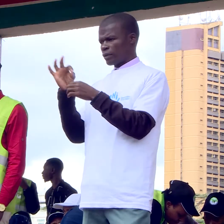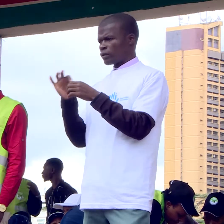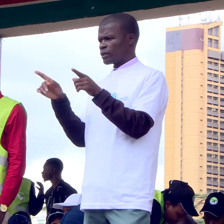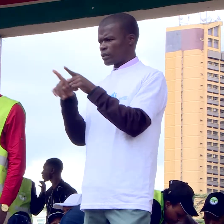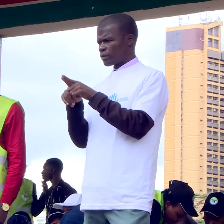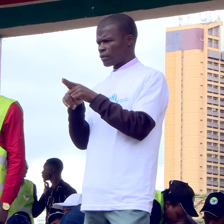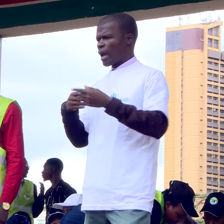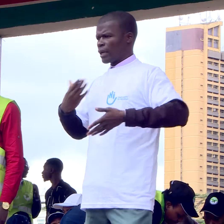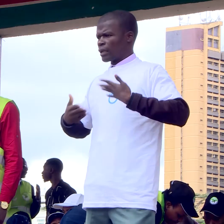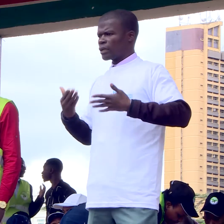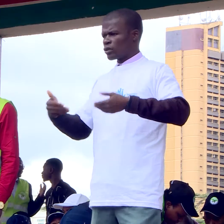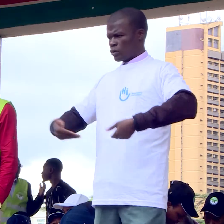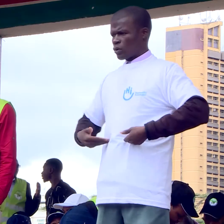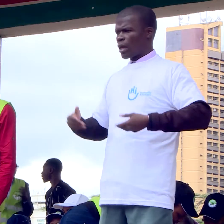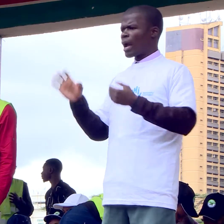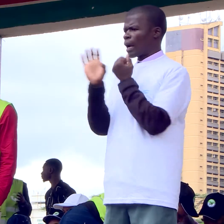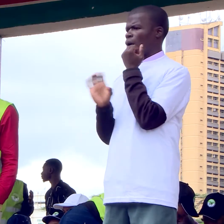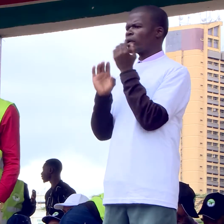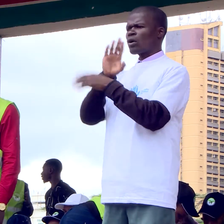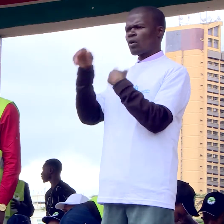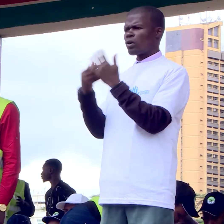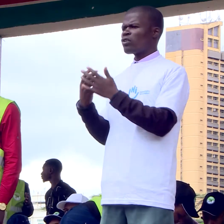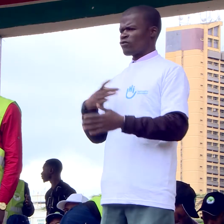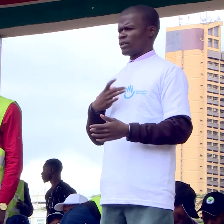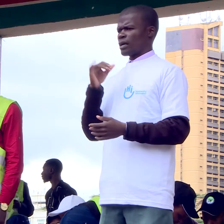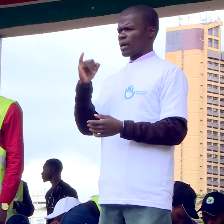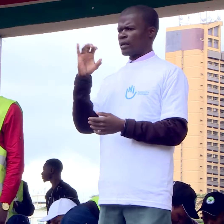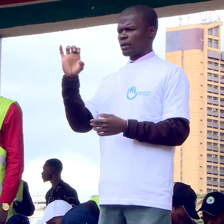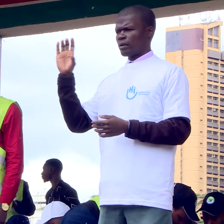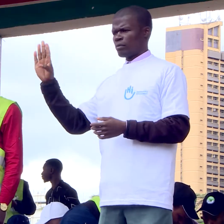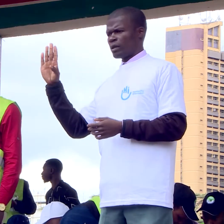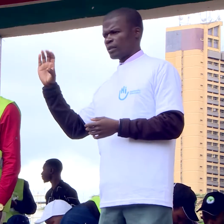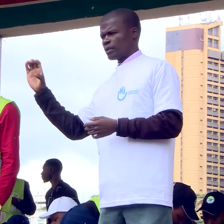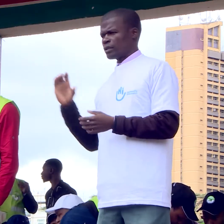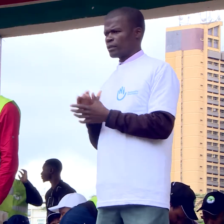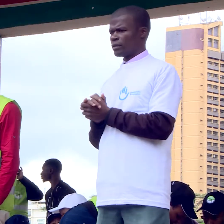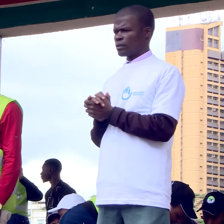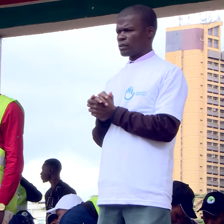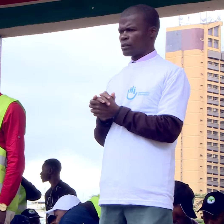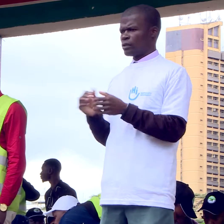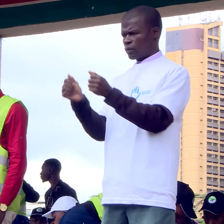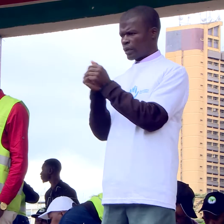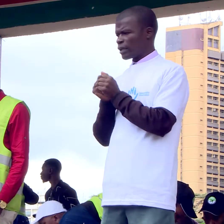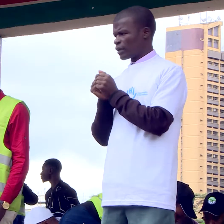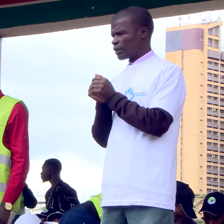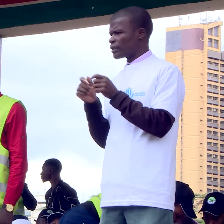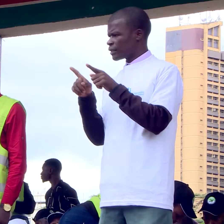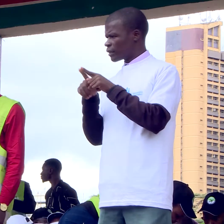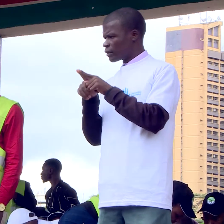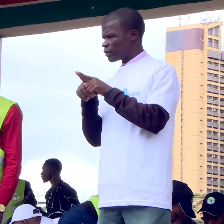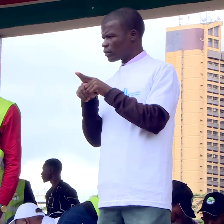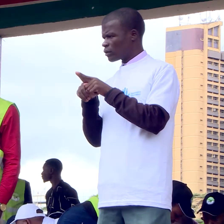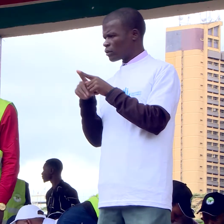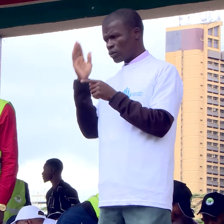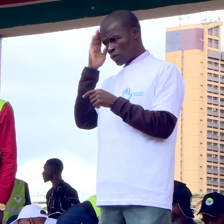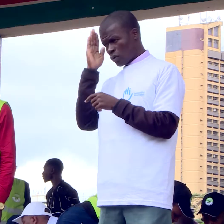urge the youth across the country to visit the IBC at their nearest constituencies offices to engage with the IBC staff, as well as find out where